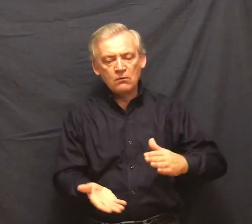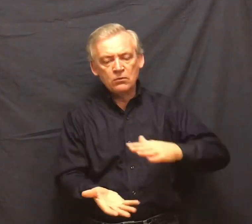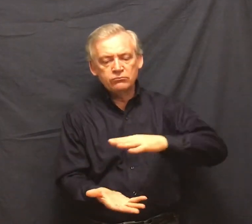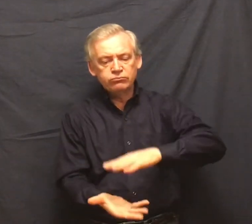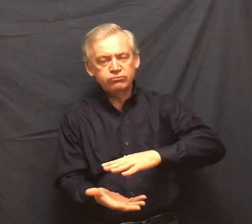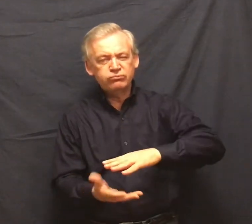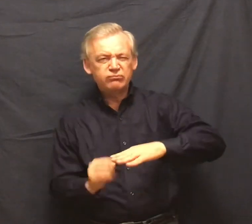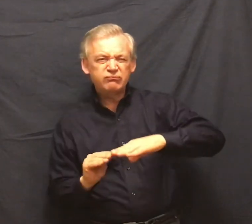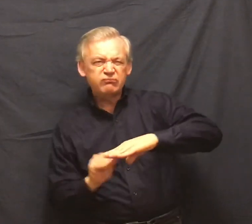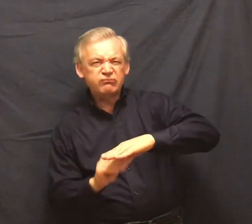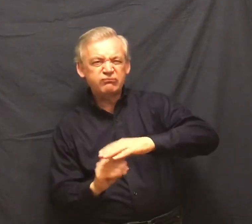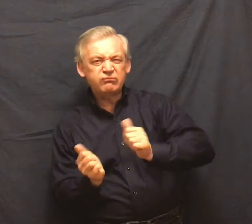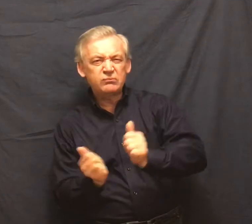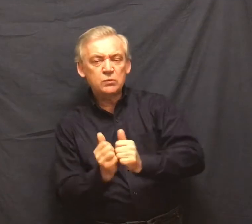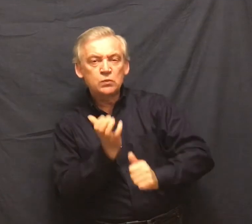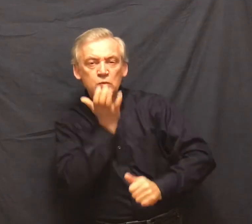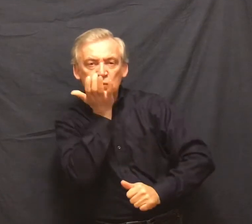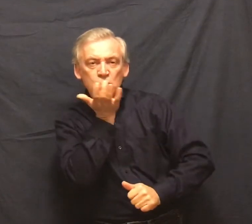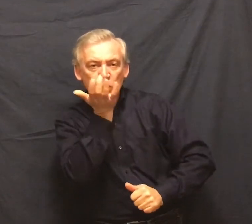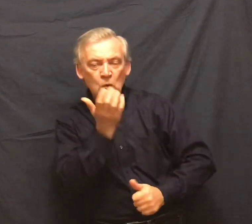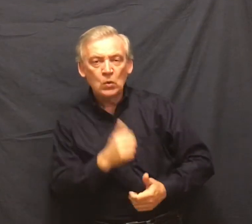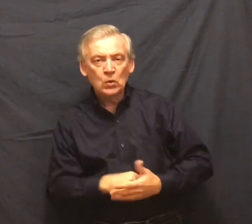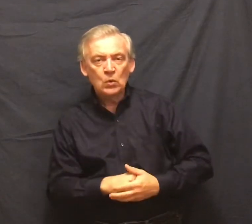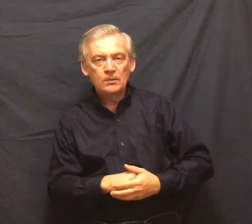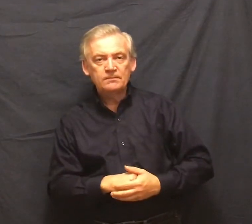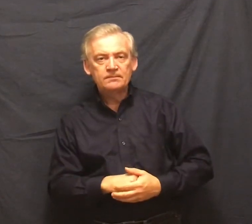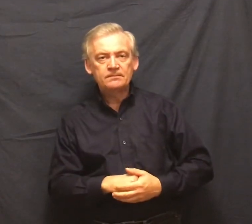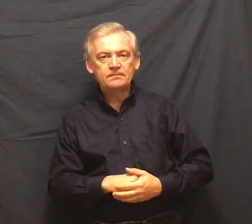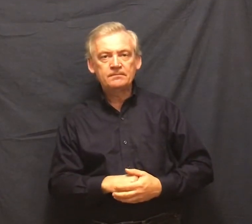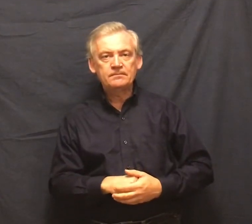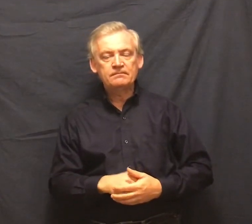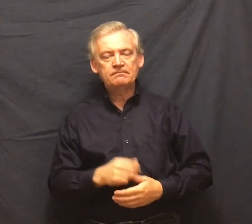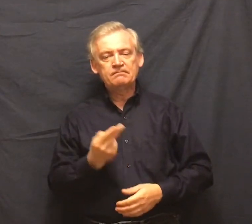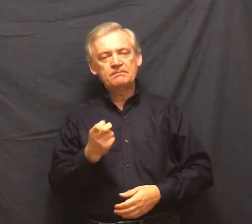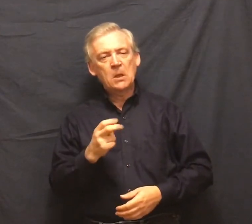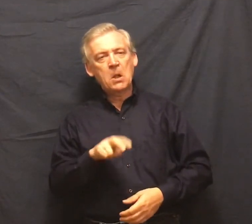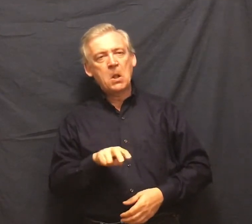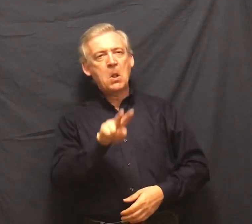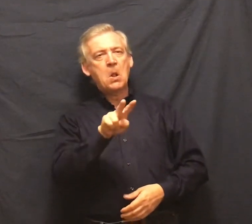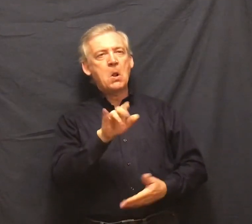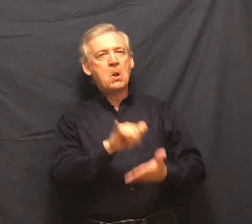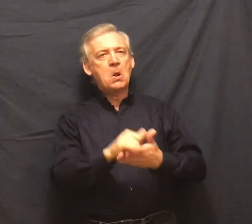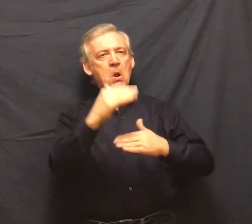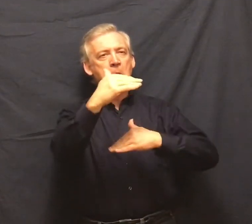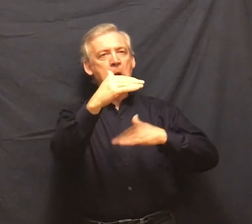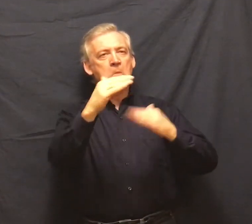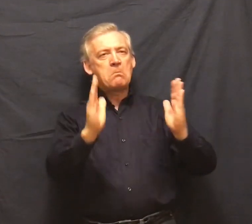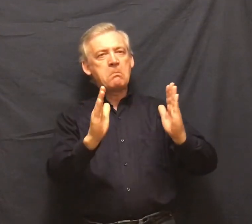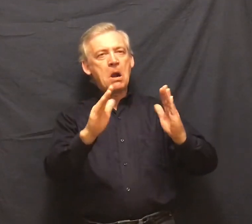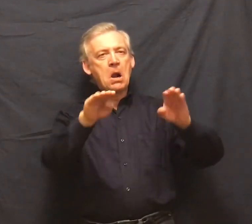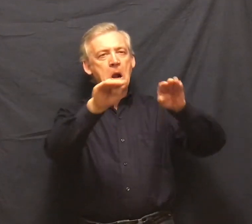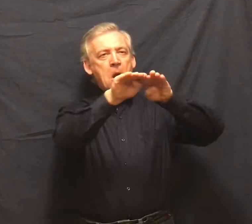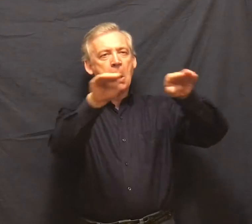He looked into his box shelf and then picked a small yellow can from it. "Say, what the heck's this?"